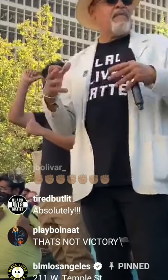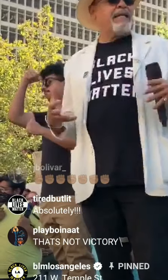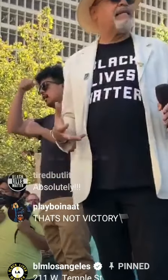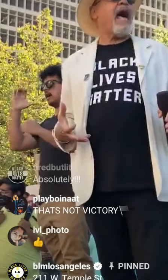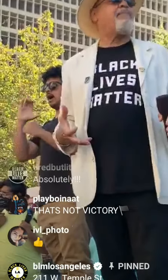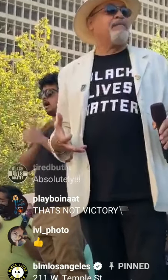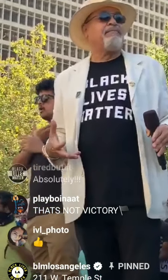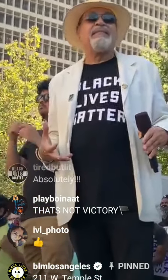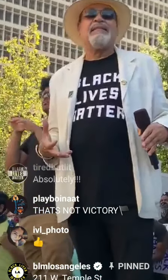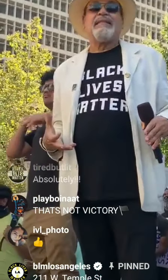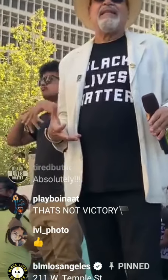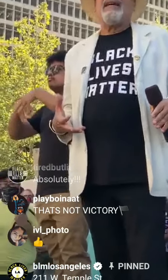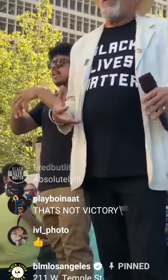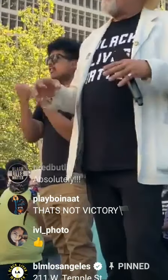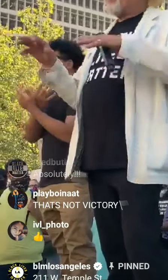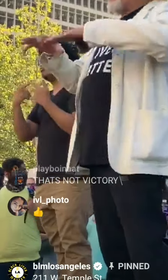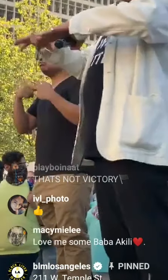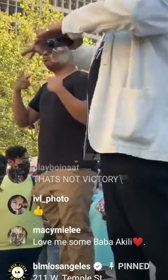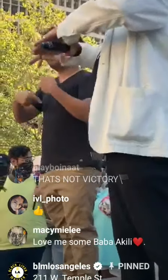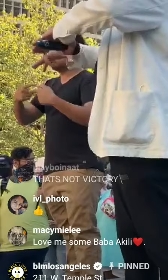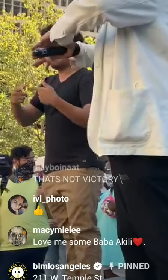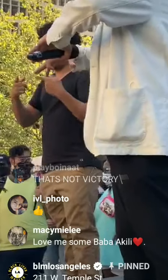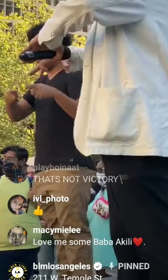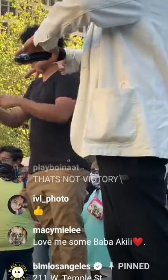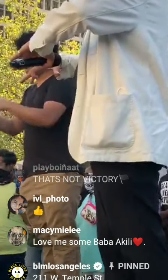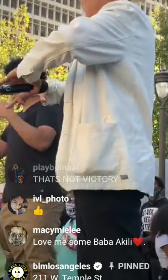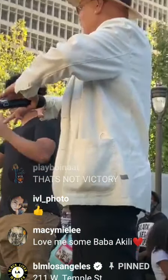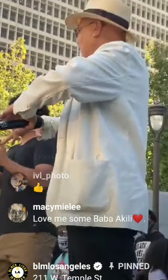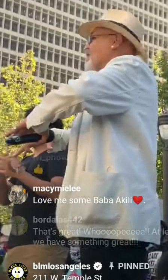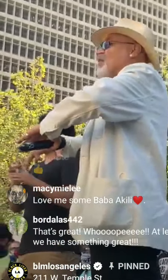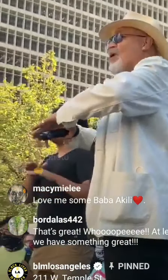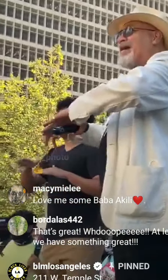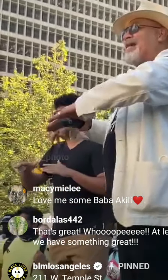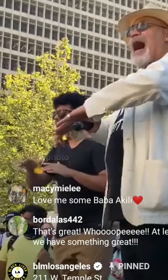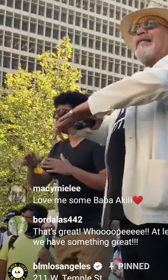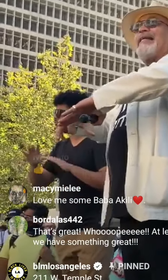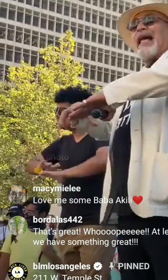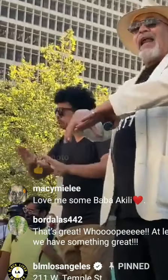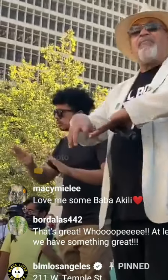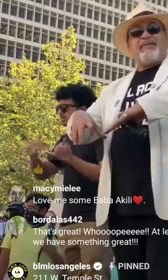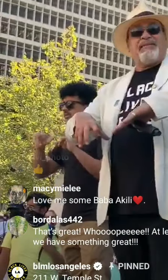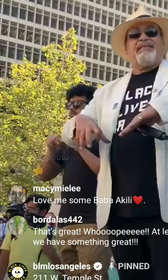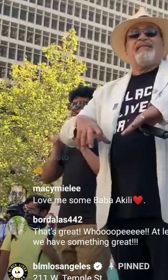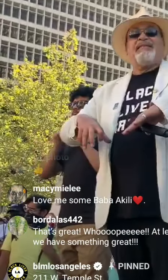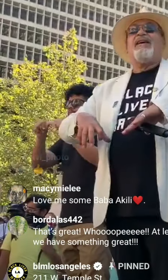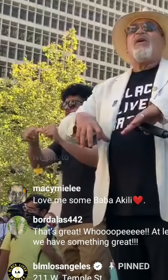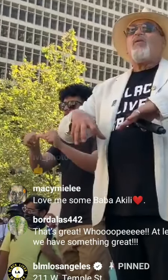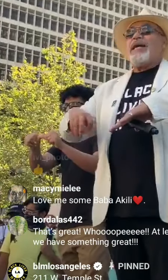we did to make this happen. But we cannot stop. We cannot let